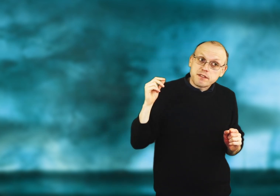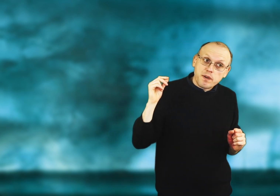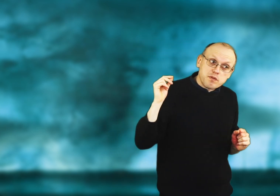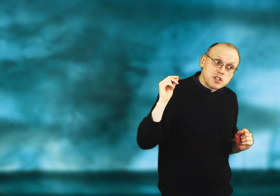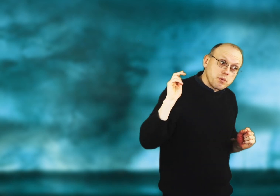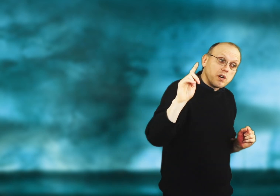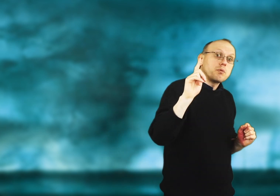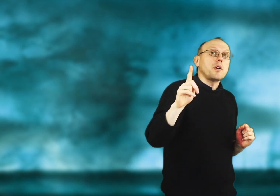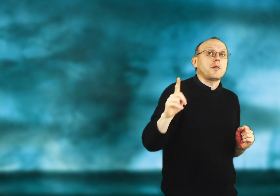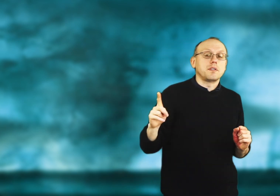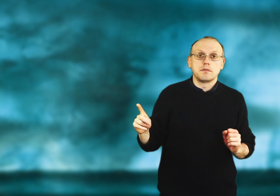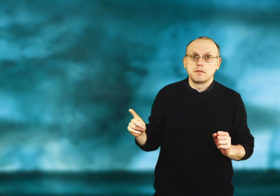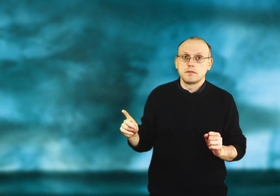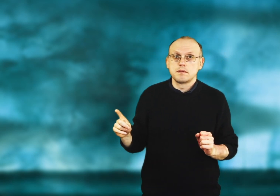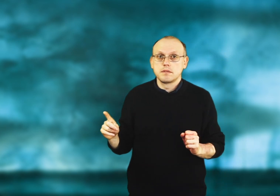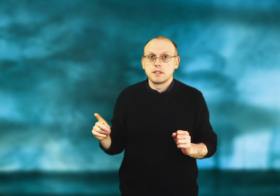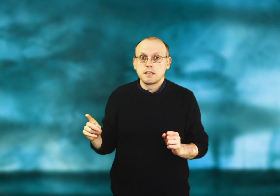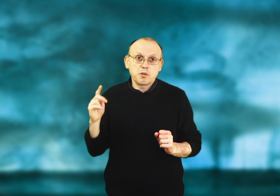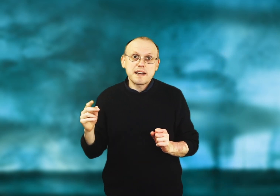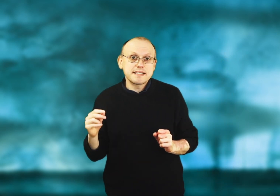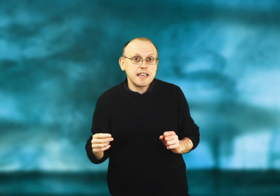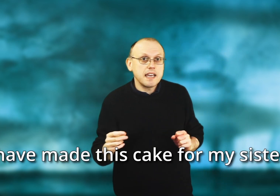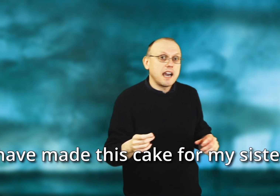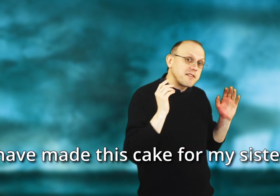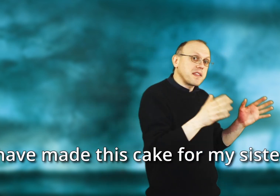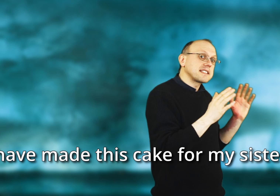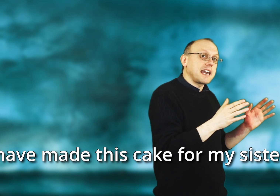of just one word. When I say, I have made this cake